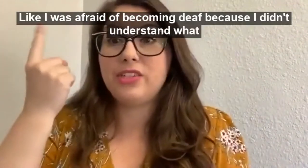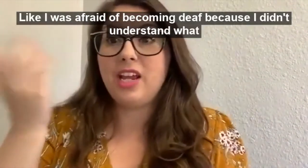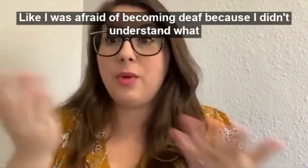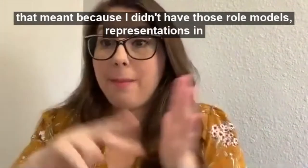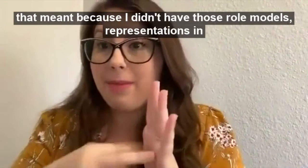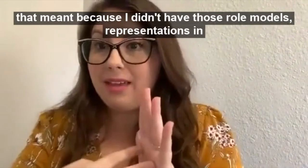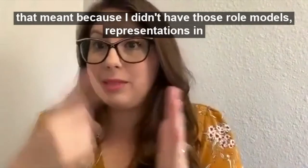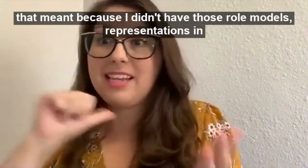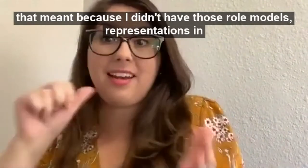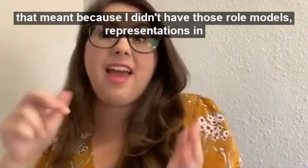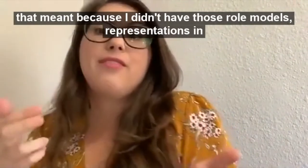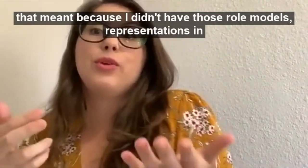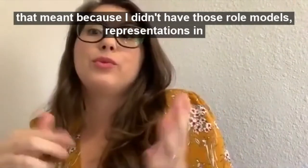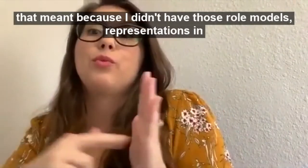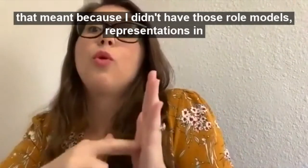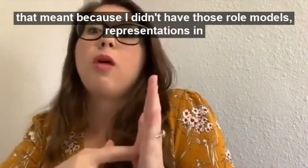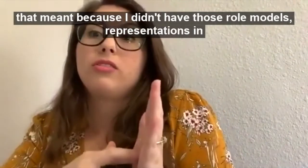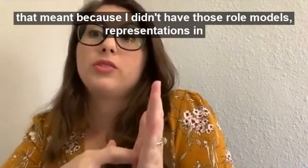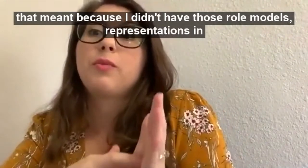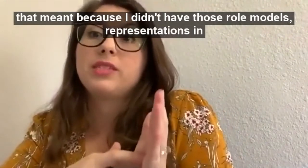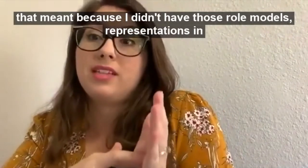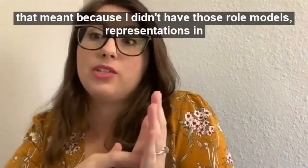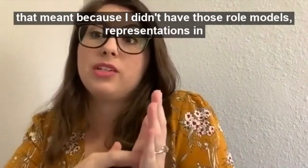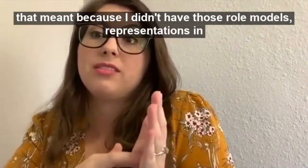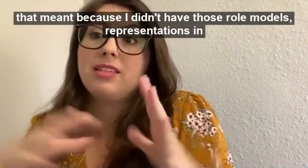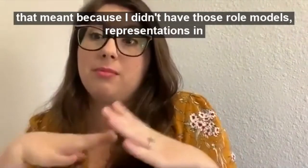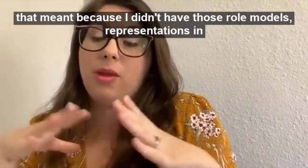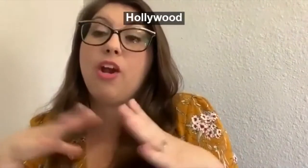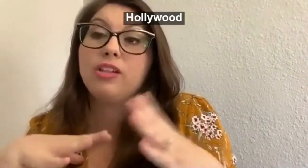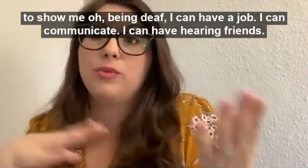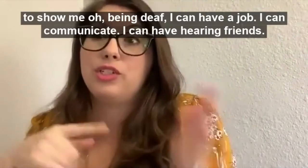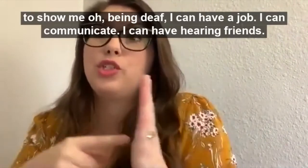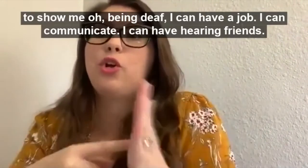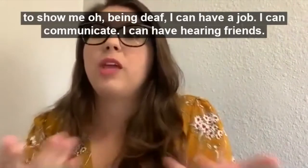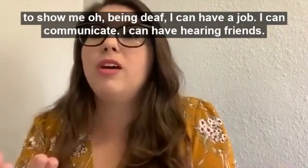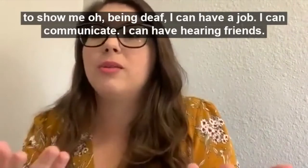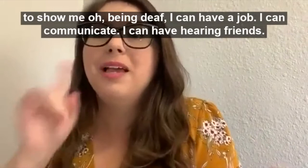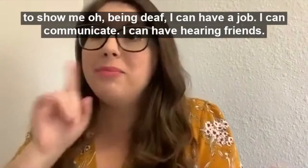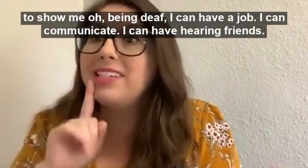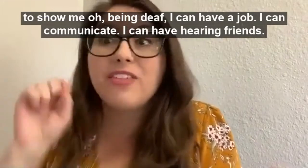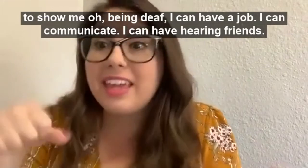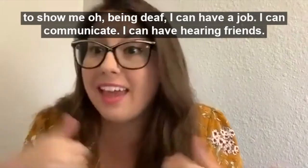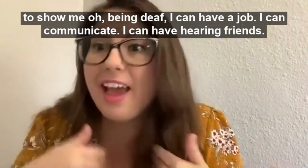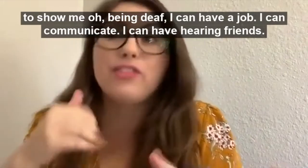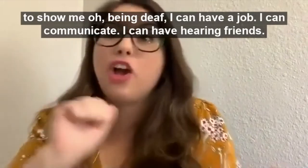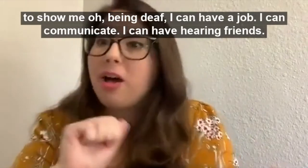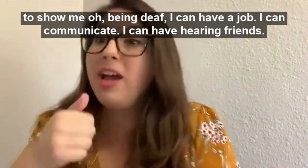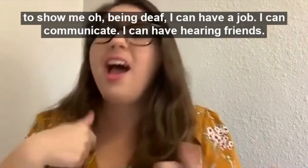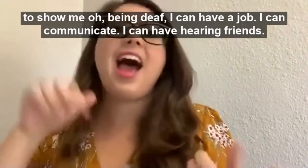understand what that meant, because I didn't have those role models, representations in Hollywood to show me, oh, being deaf, I can have a job. I